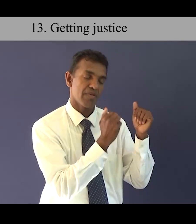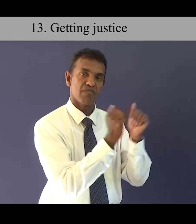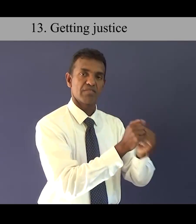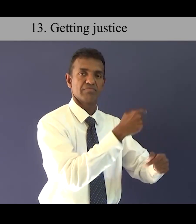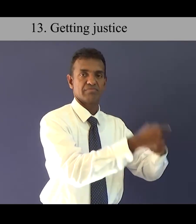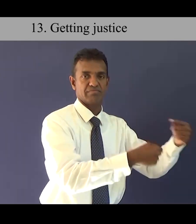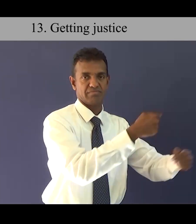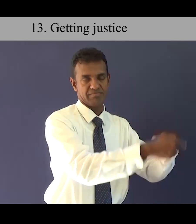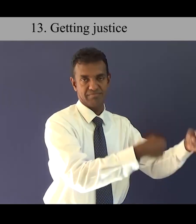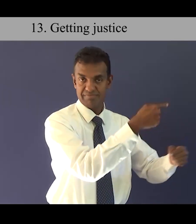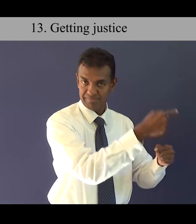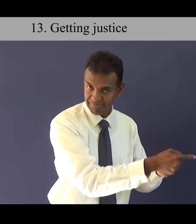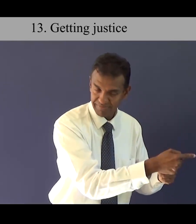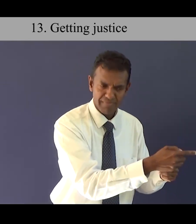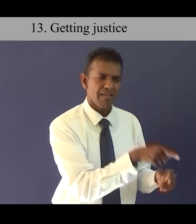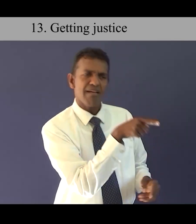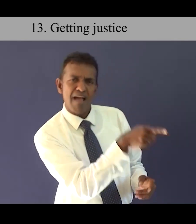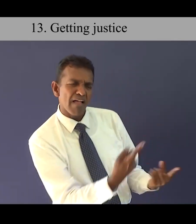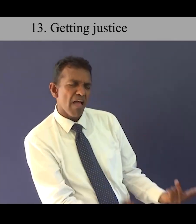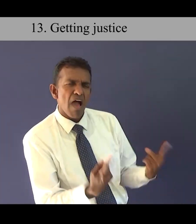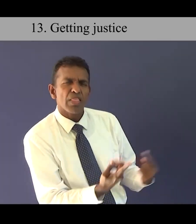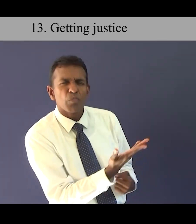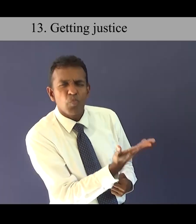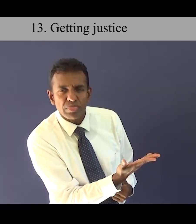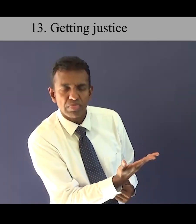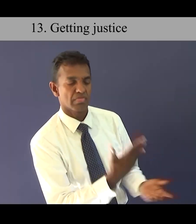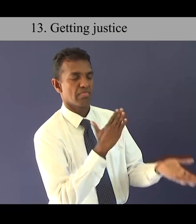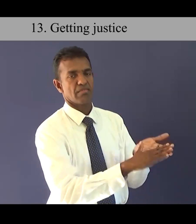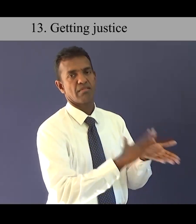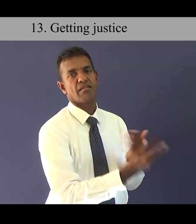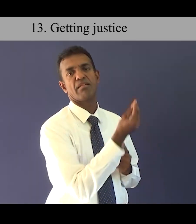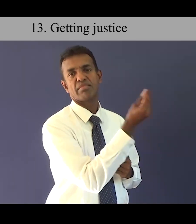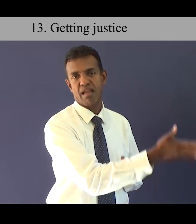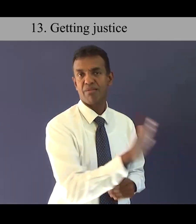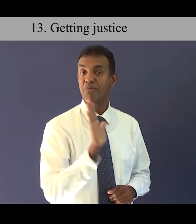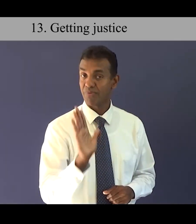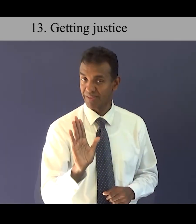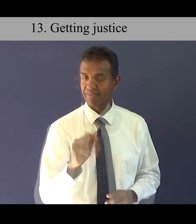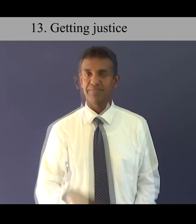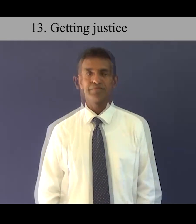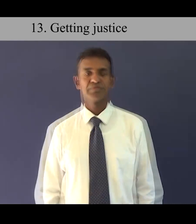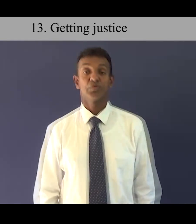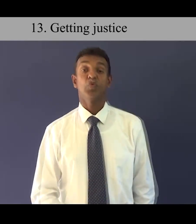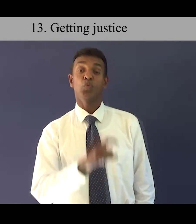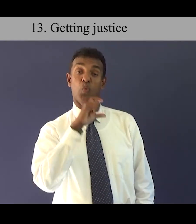Countries should have special training for courts, police, and prison